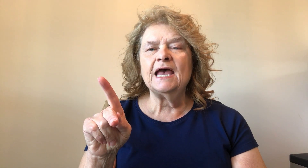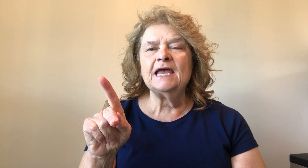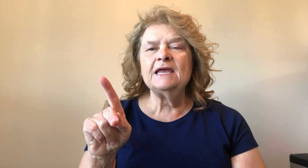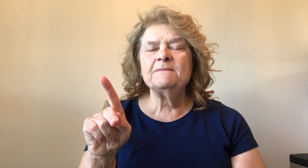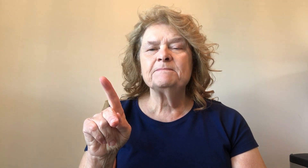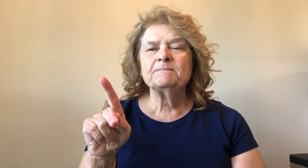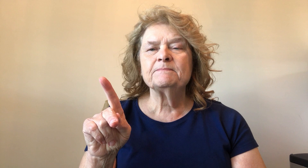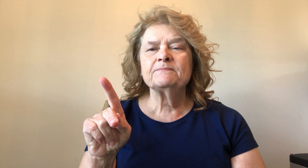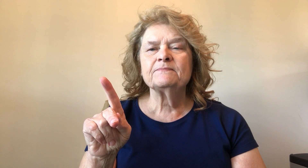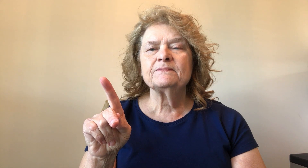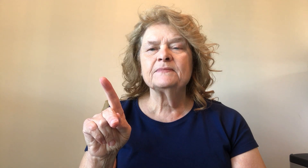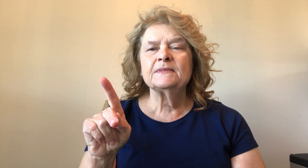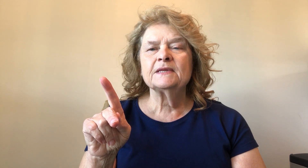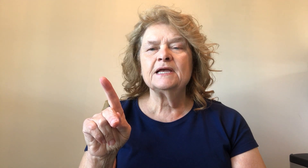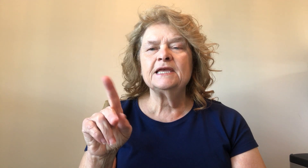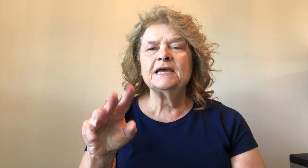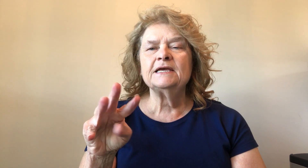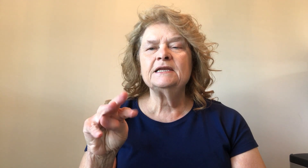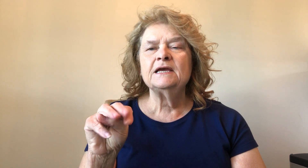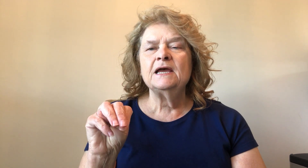M-O-C-K. Again,